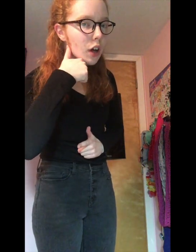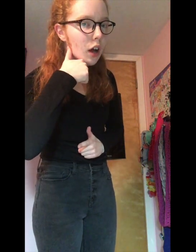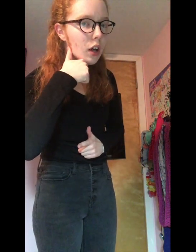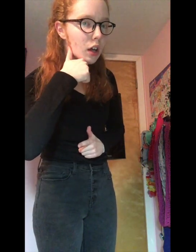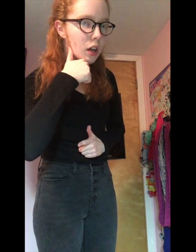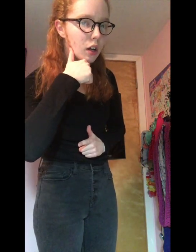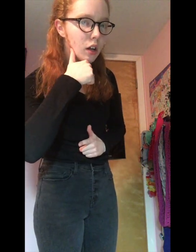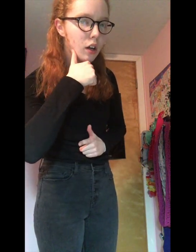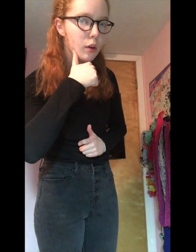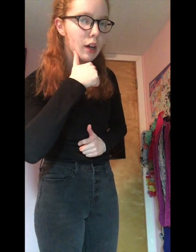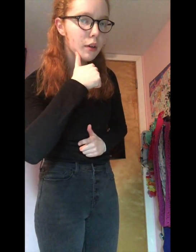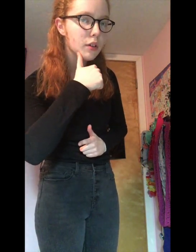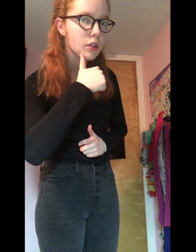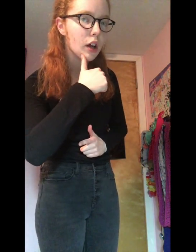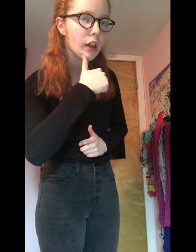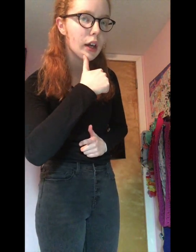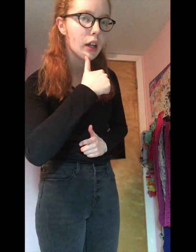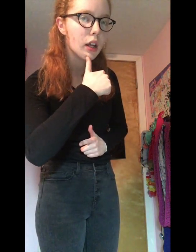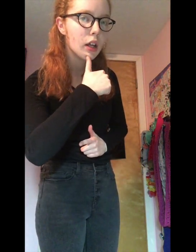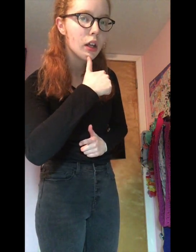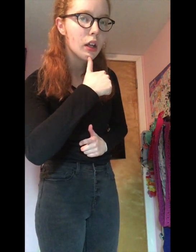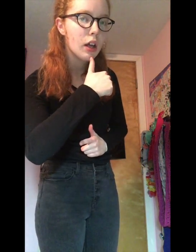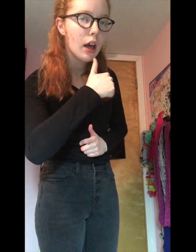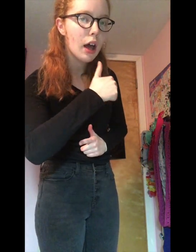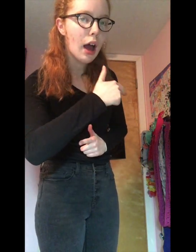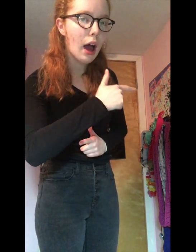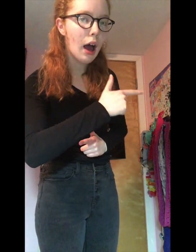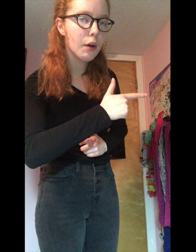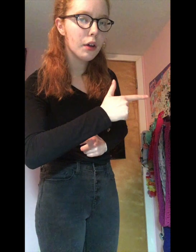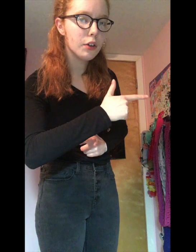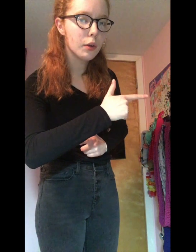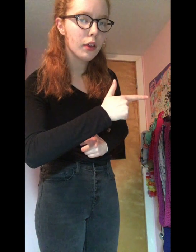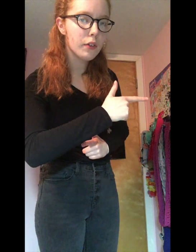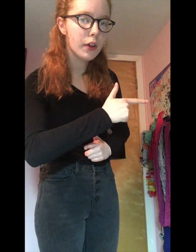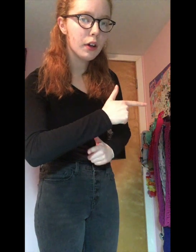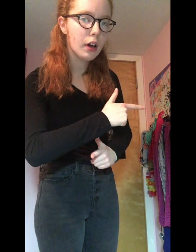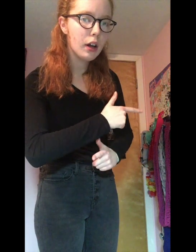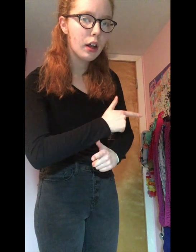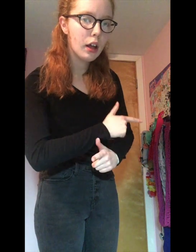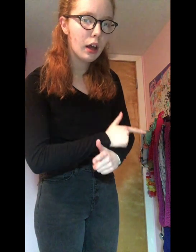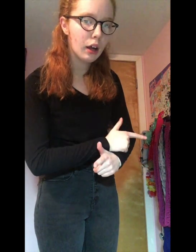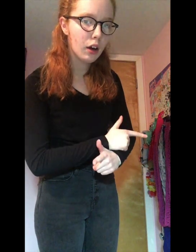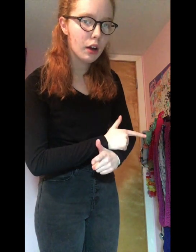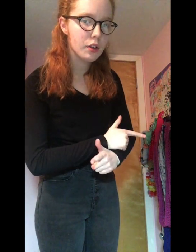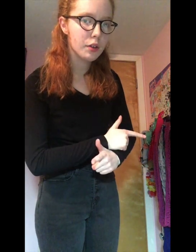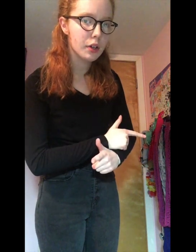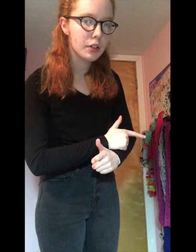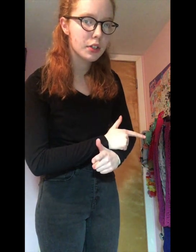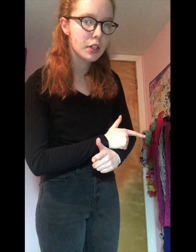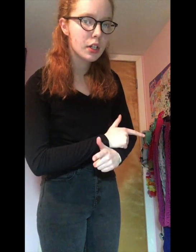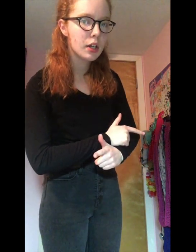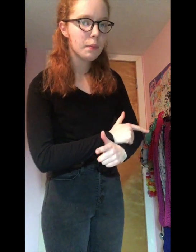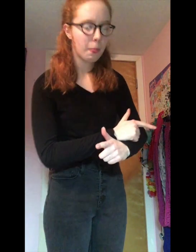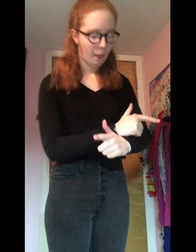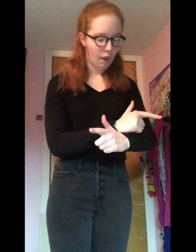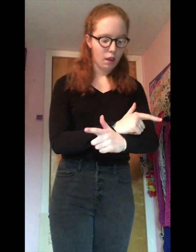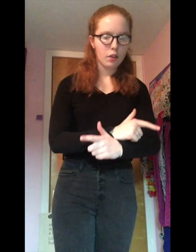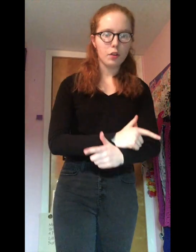jaw, go down your jawline, out into another finger gun, and cross at the wrist. So,